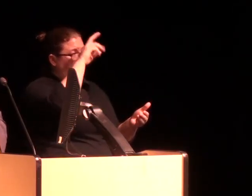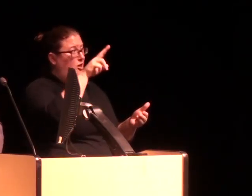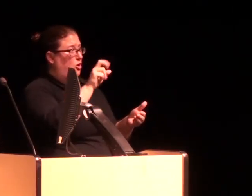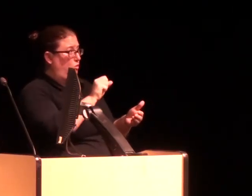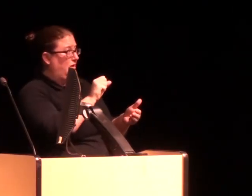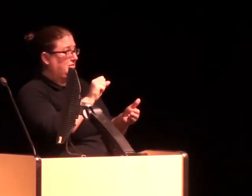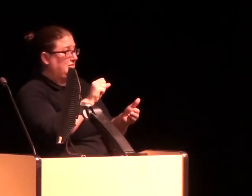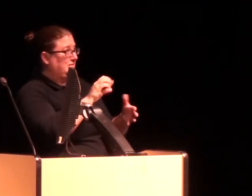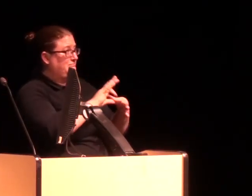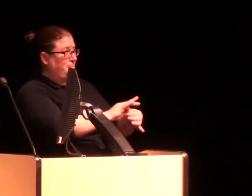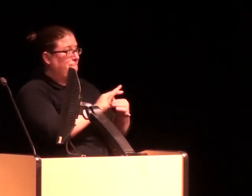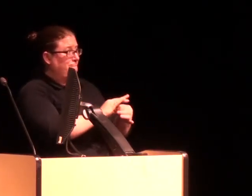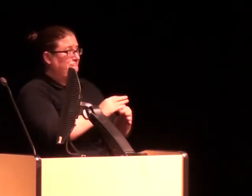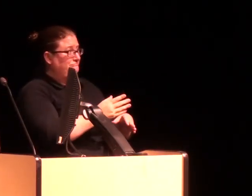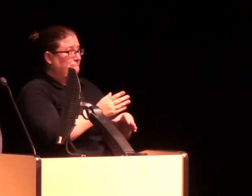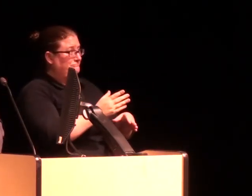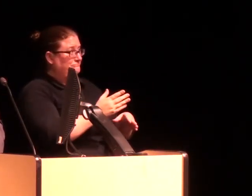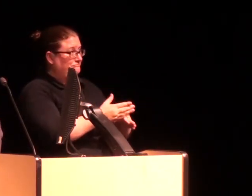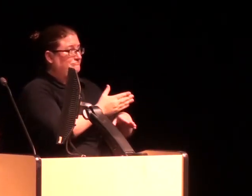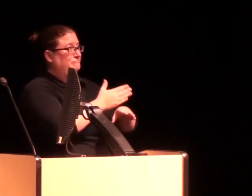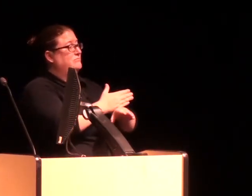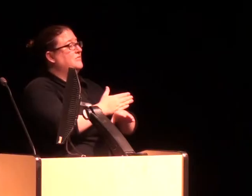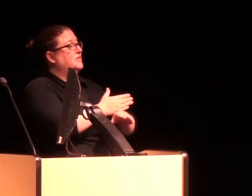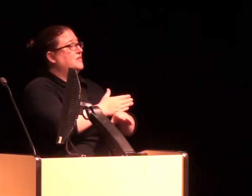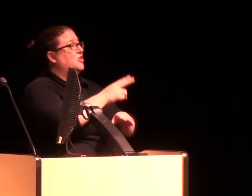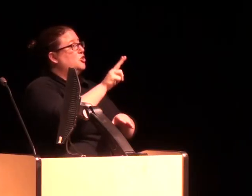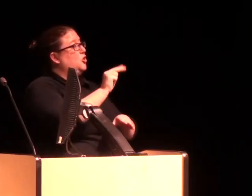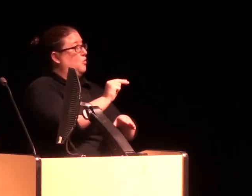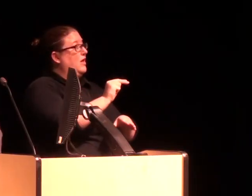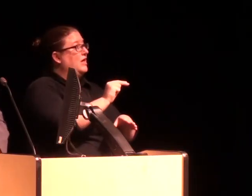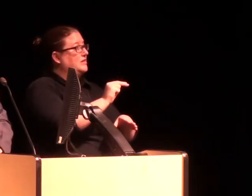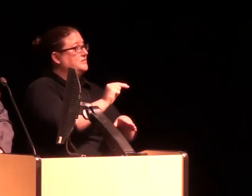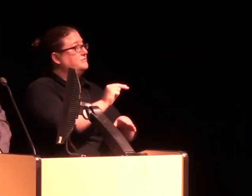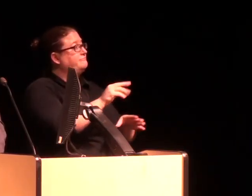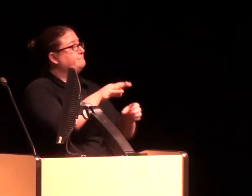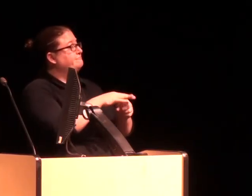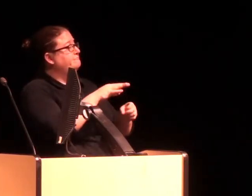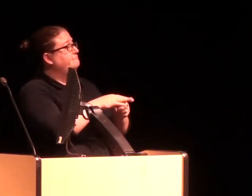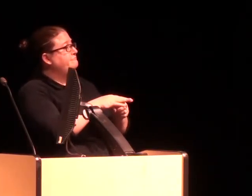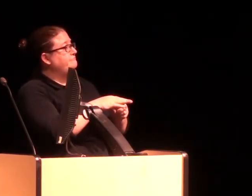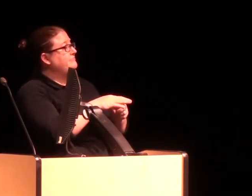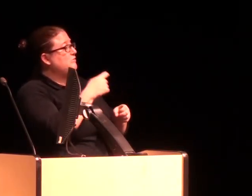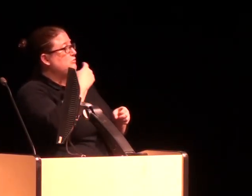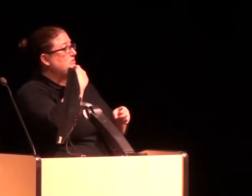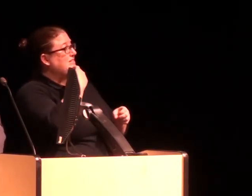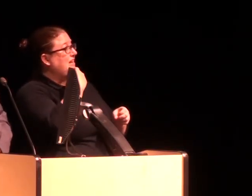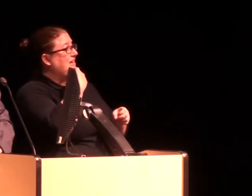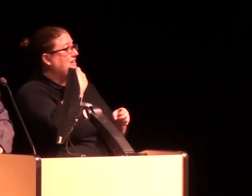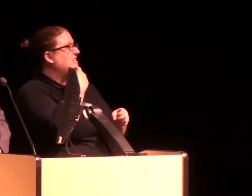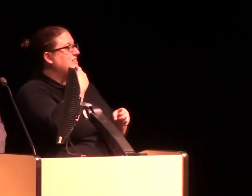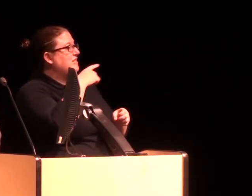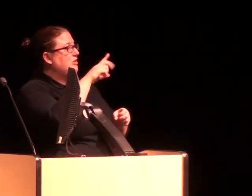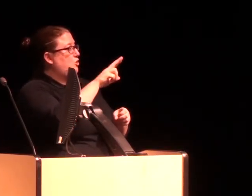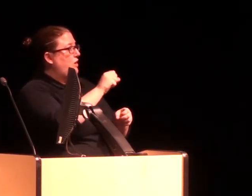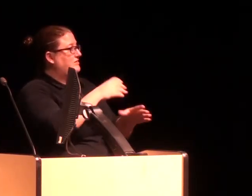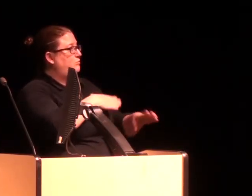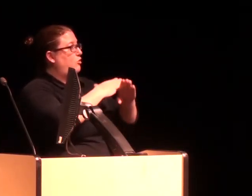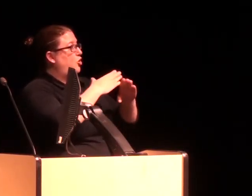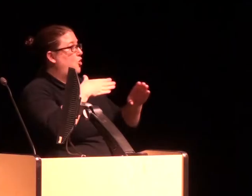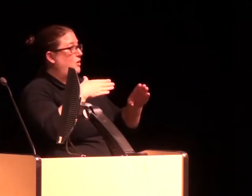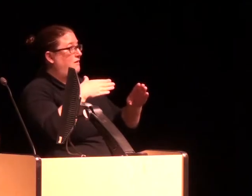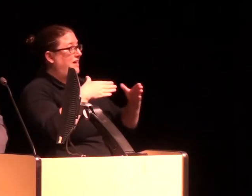United Nations vote to condemn the American embargo against the communist island for the 24th year in a row.